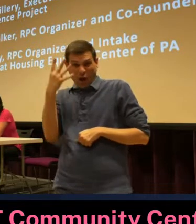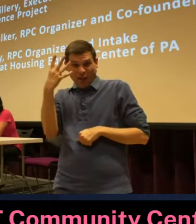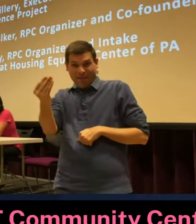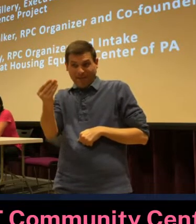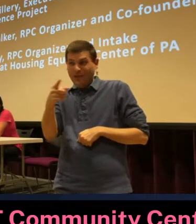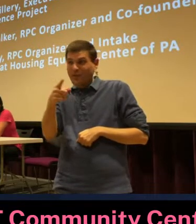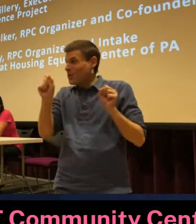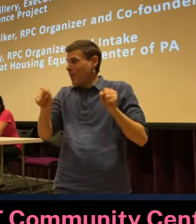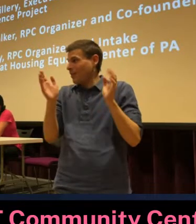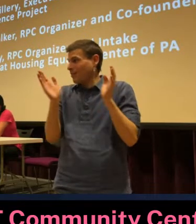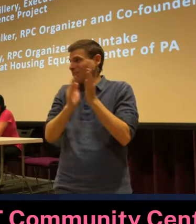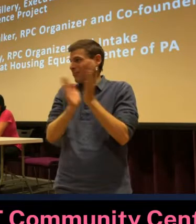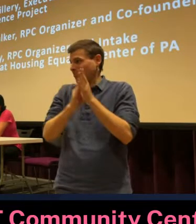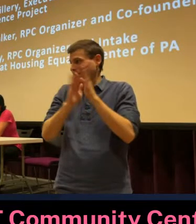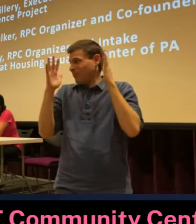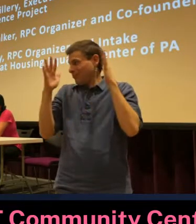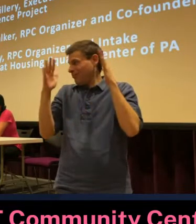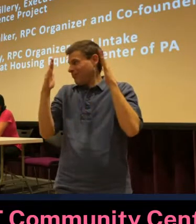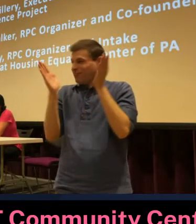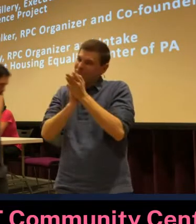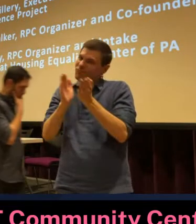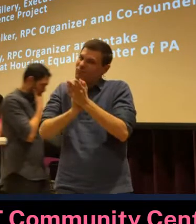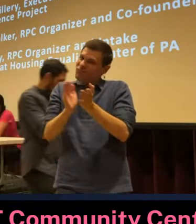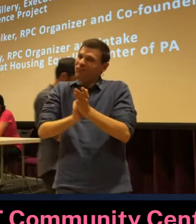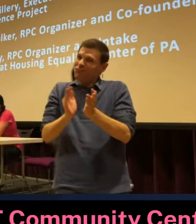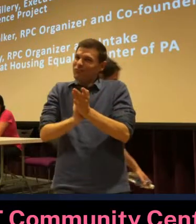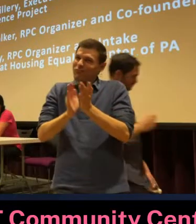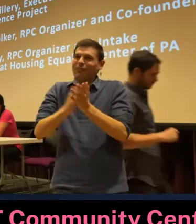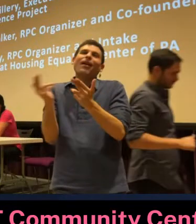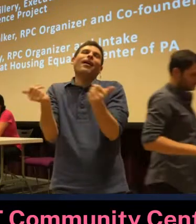If you want to make some noise, you can make some noise.